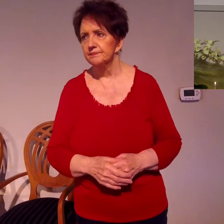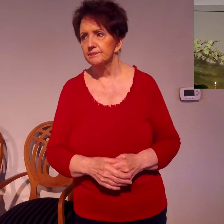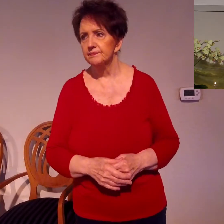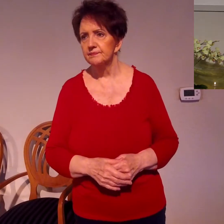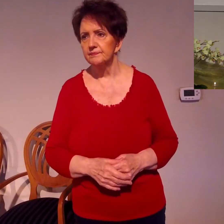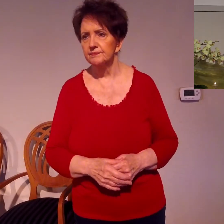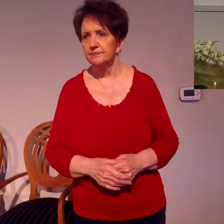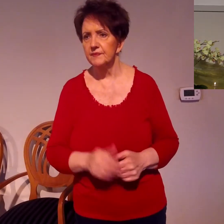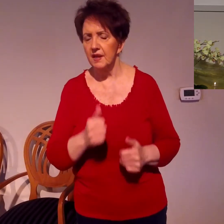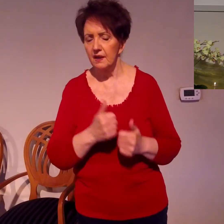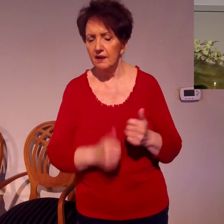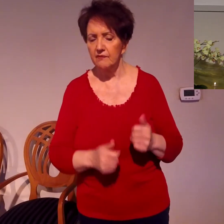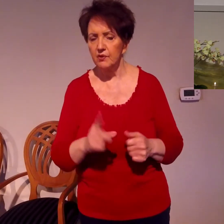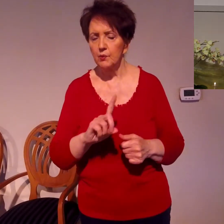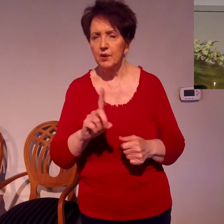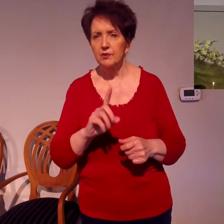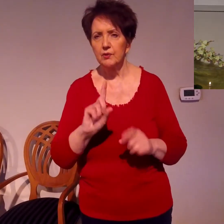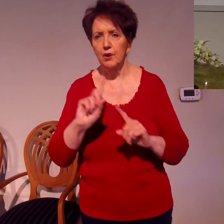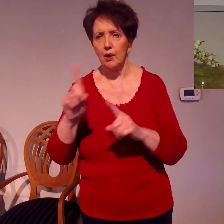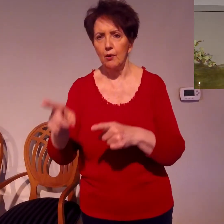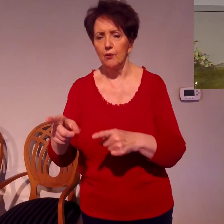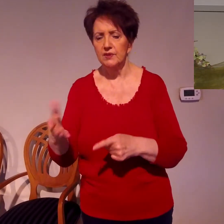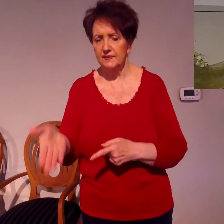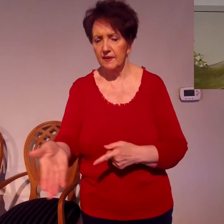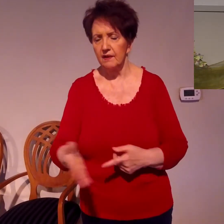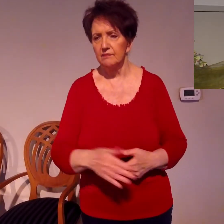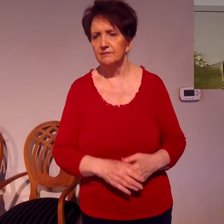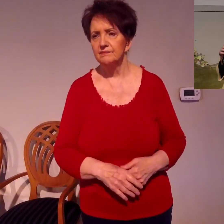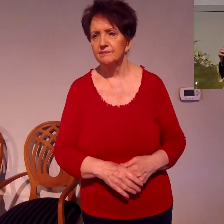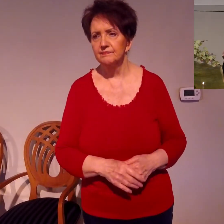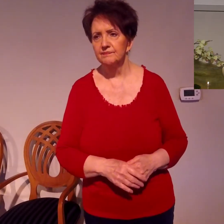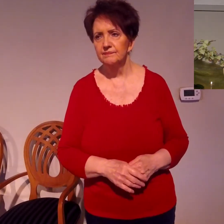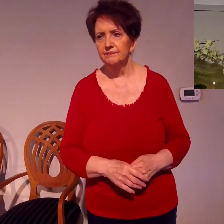you go, there it is.